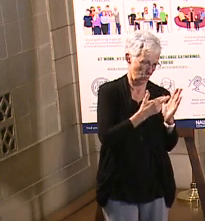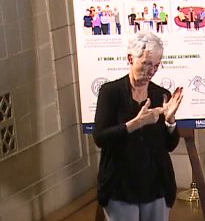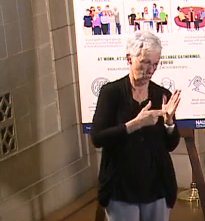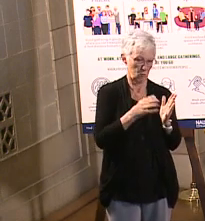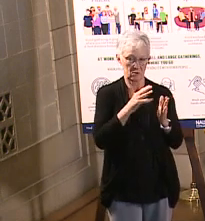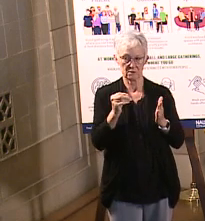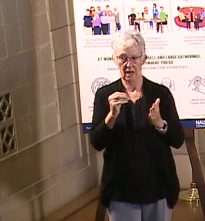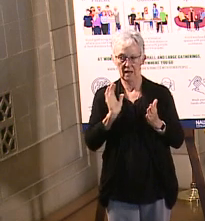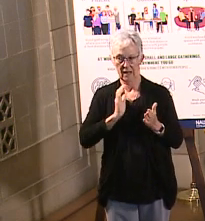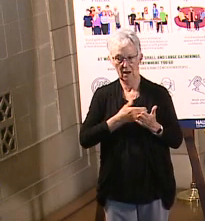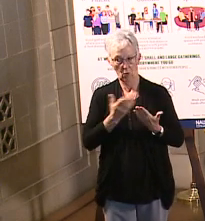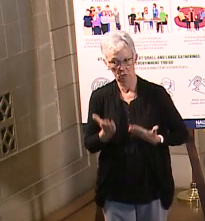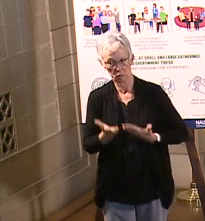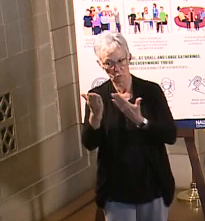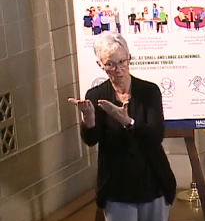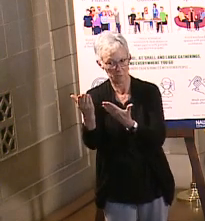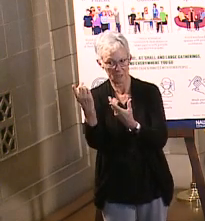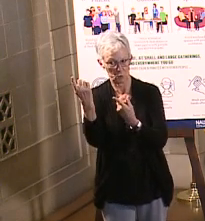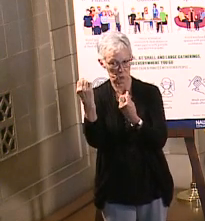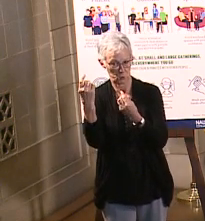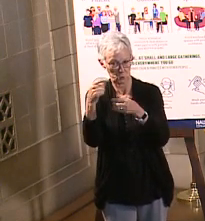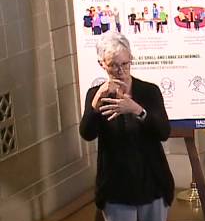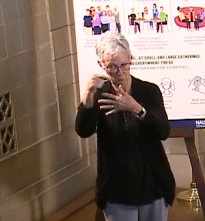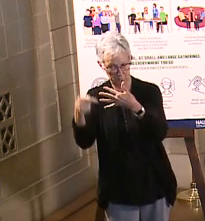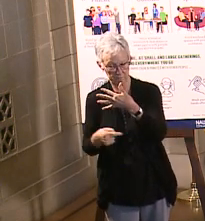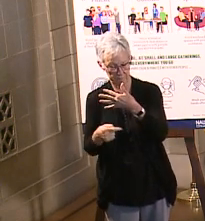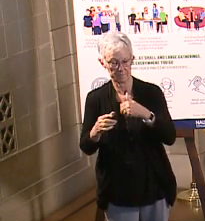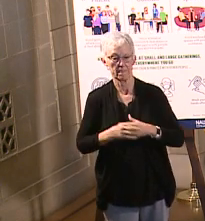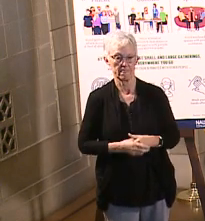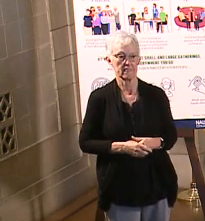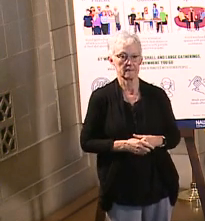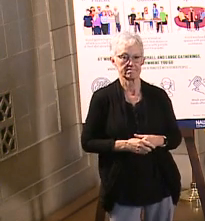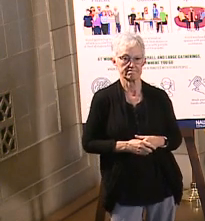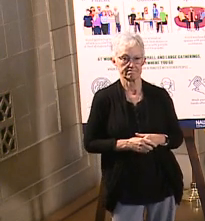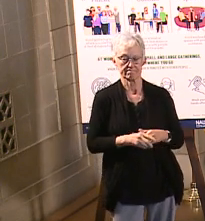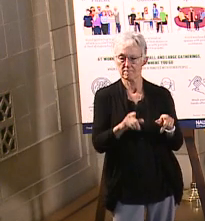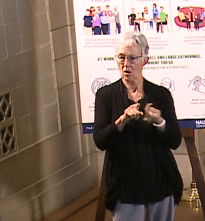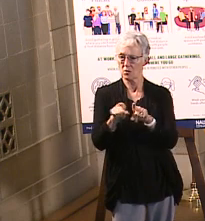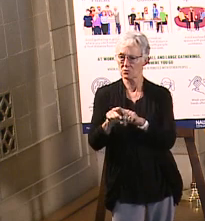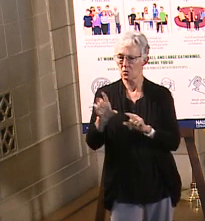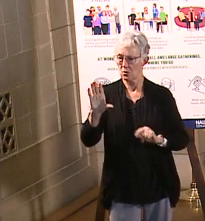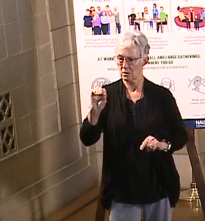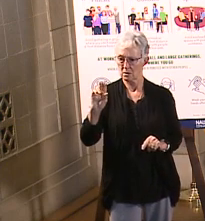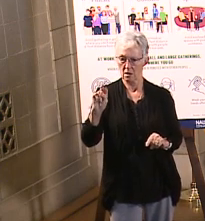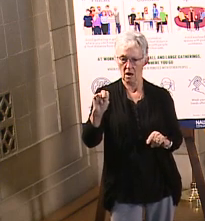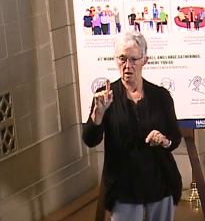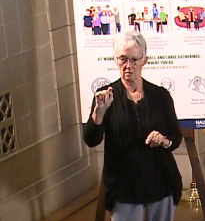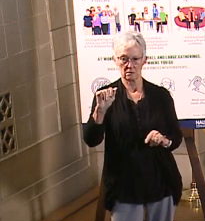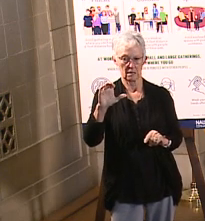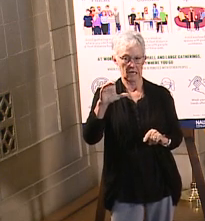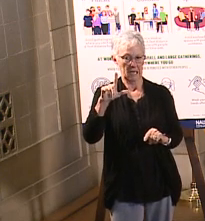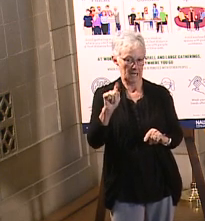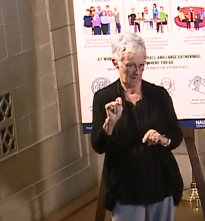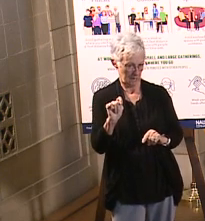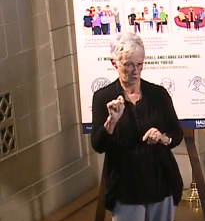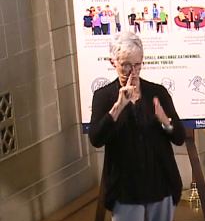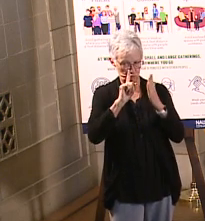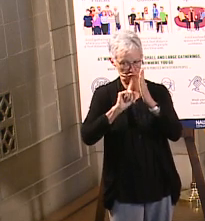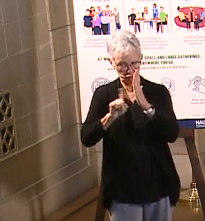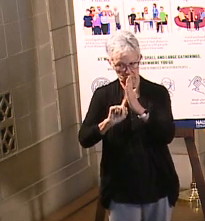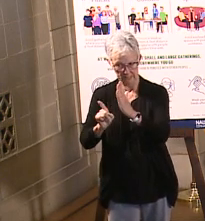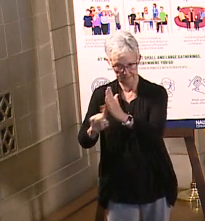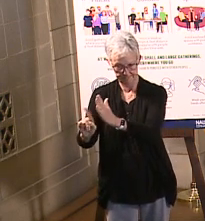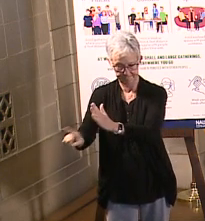right. So, also wanted to update everybody on contact tracing. You may recall that because we didn't ramp